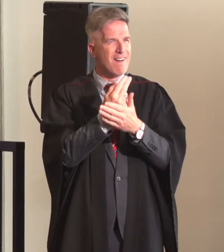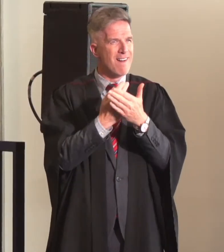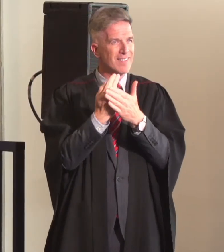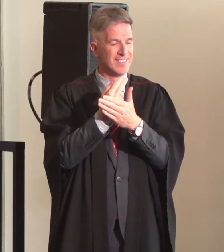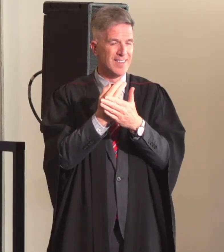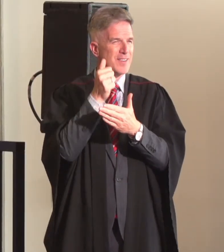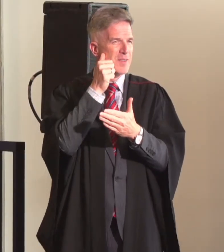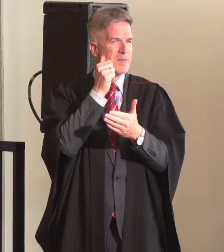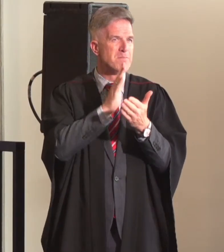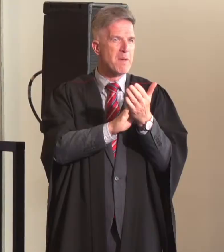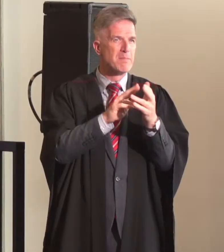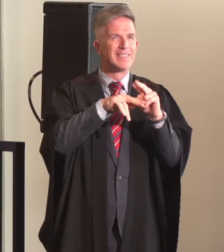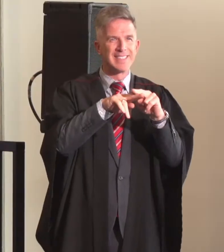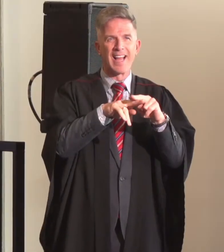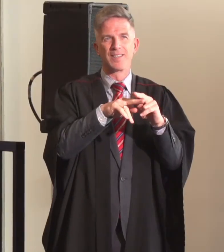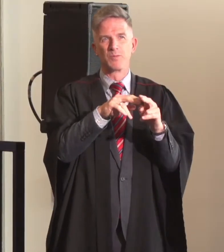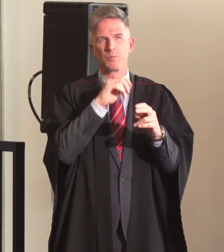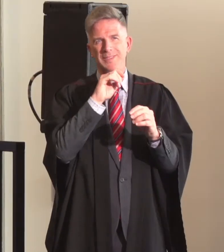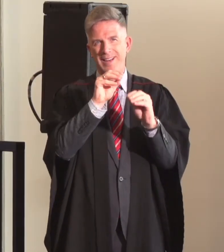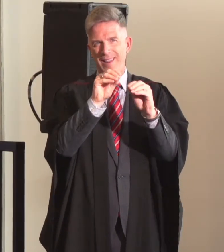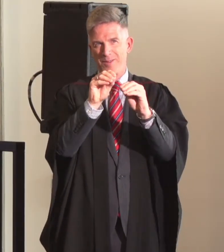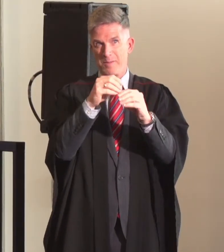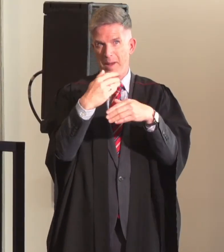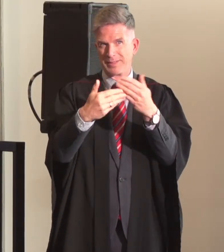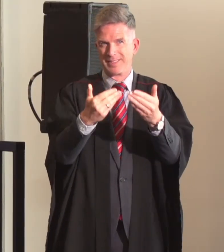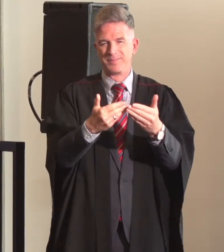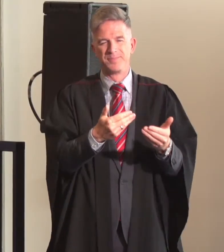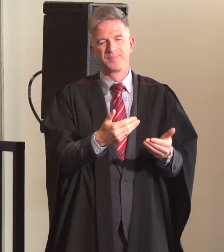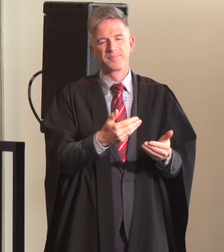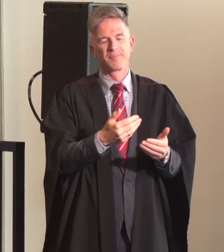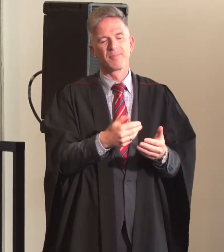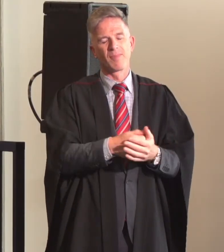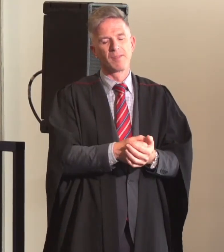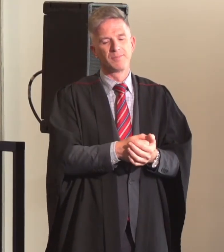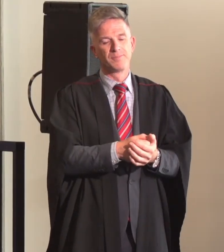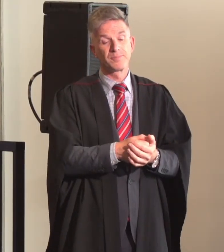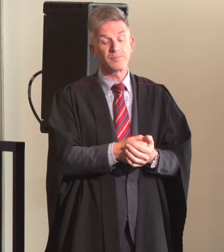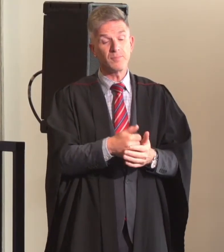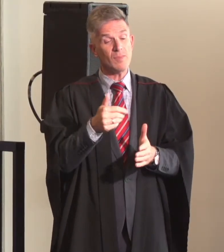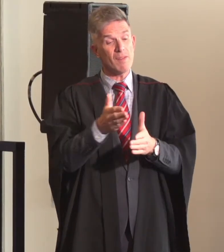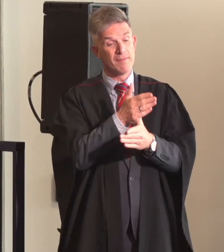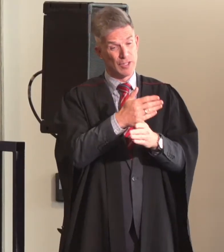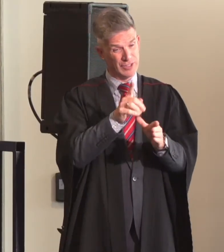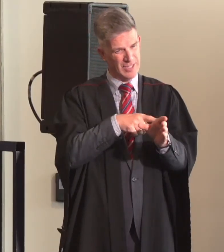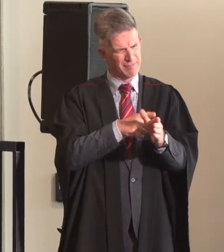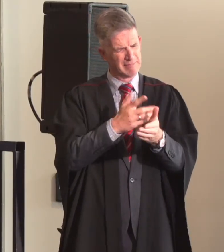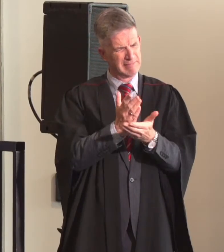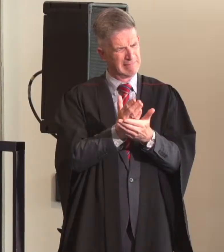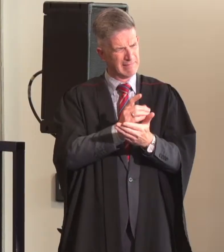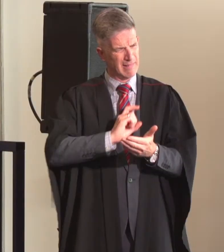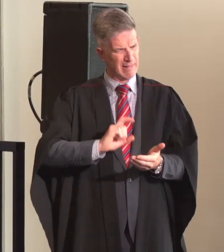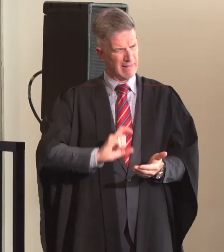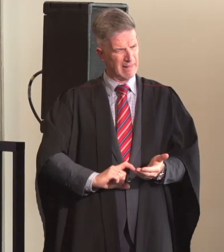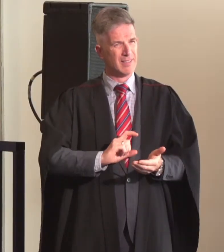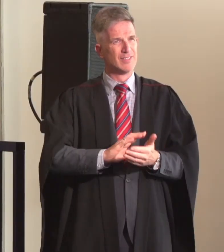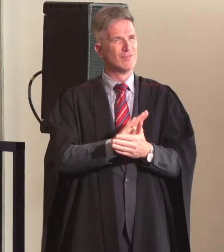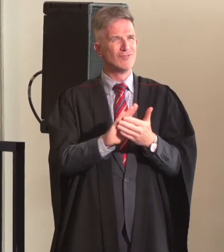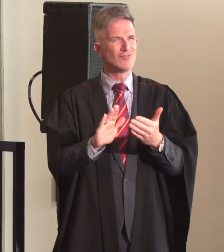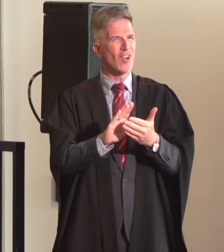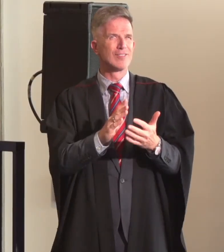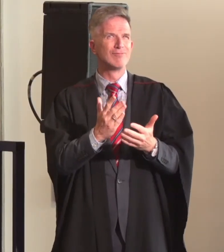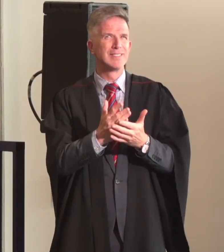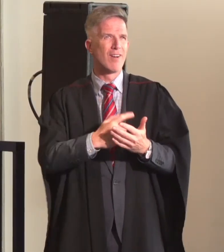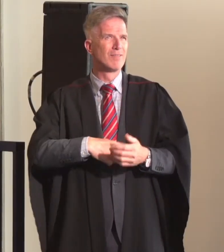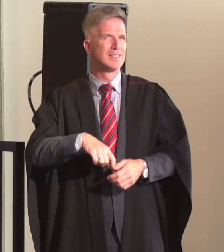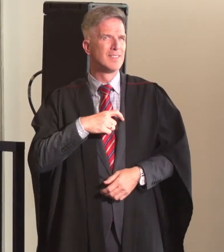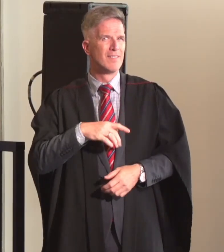all about it. During my first year, I wasn't too confident in myself or my work. I used to be very self-conscious, riddled with anxiety, but I knew I